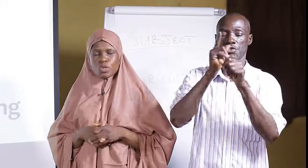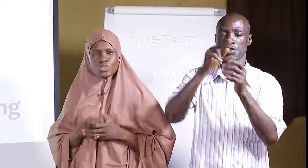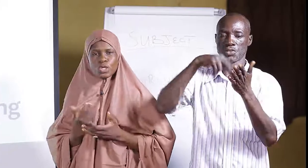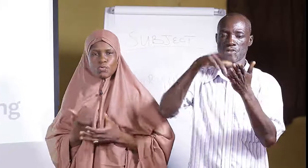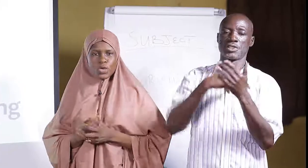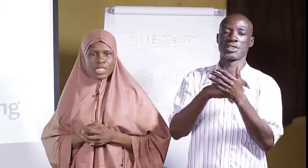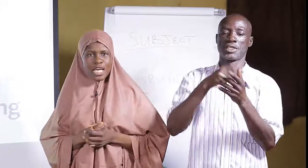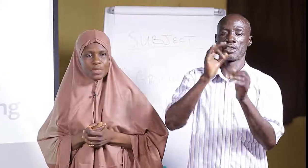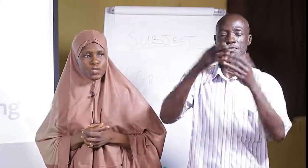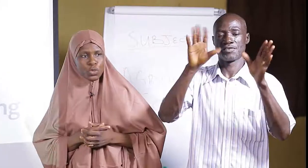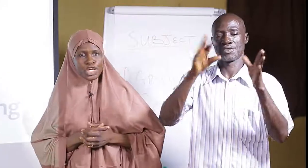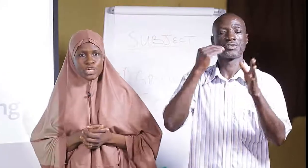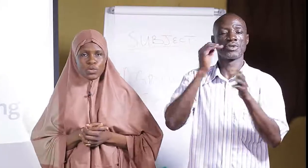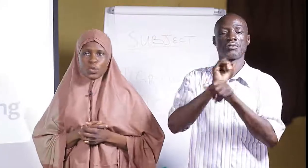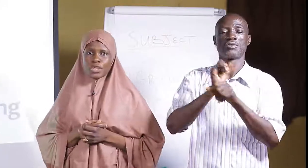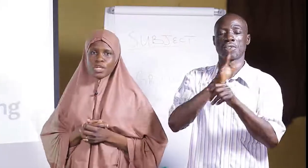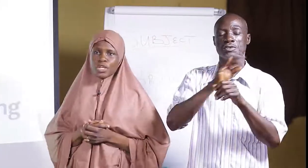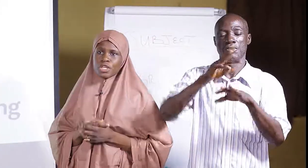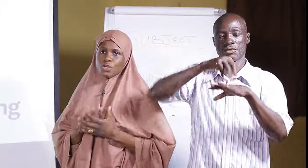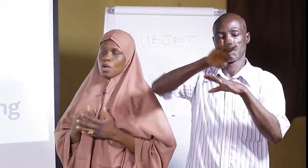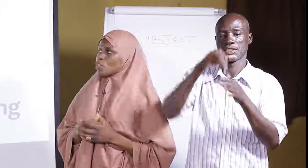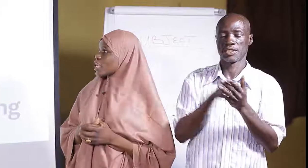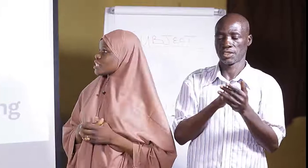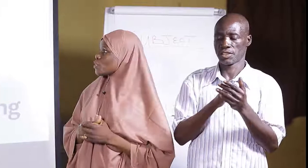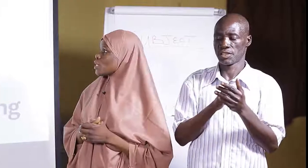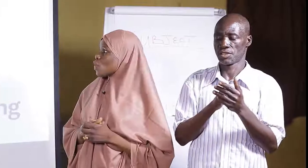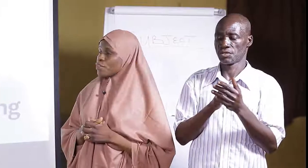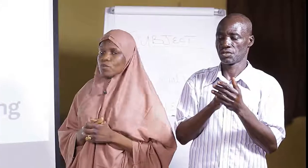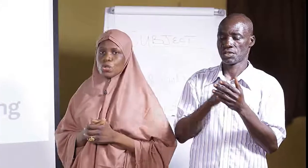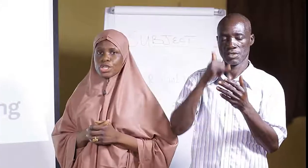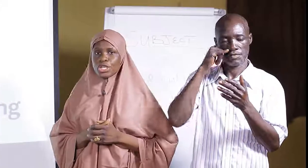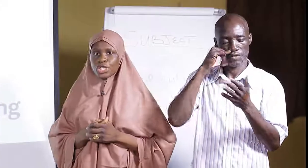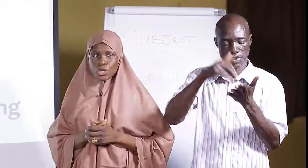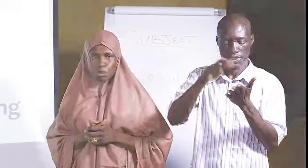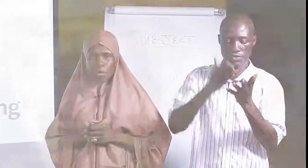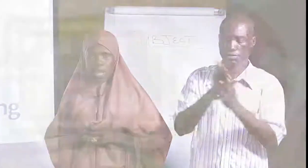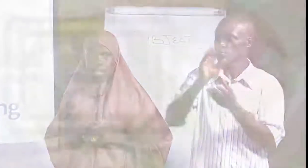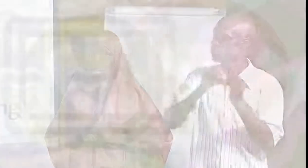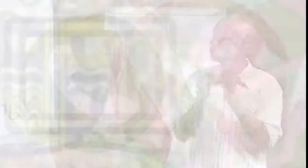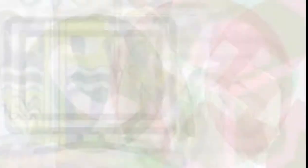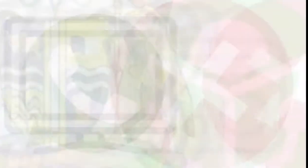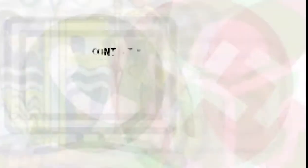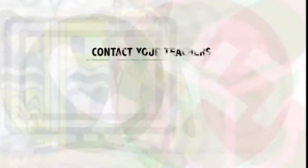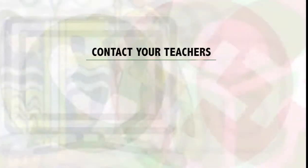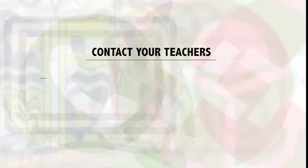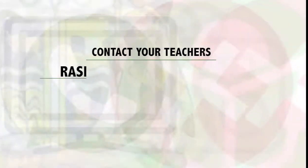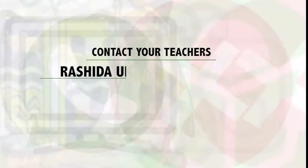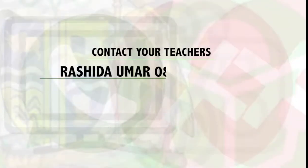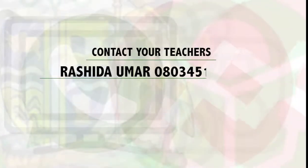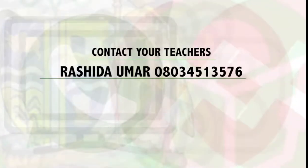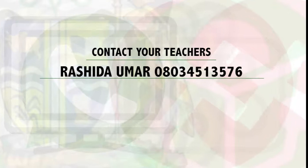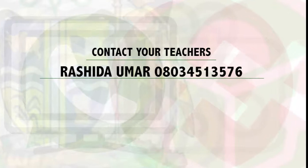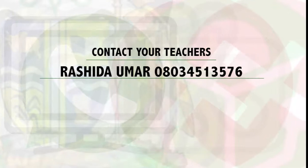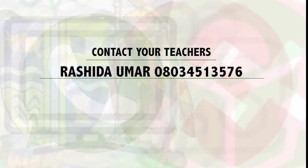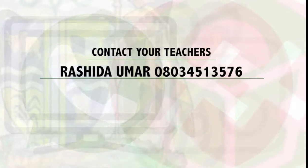For submission of your assignment or any inquiry, you can contact me on the following number. I remain Rashida